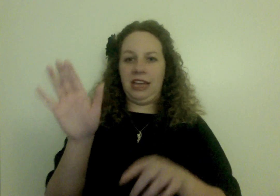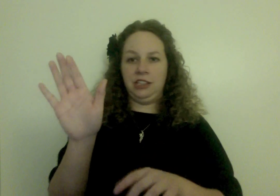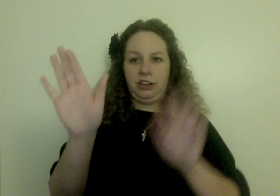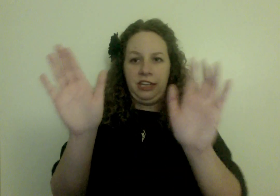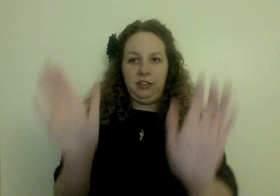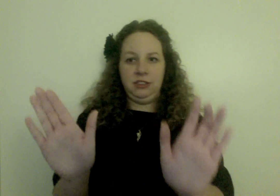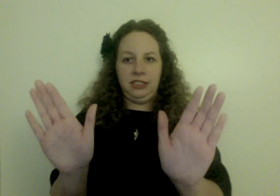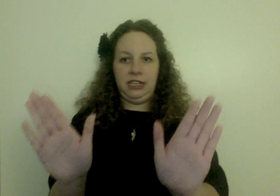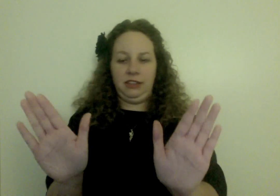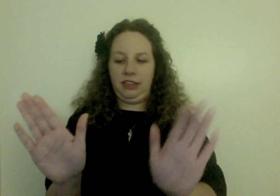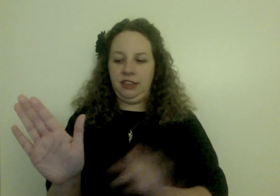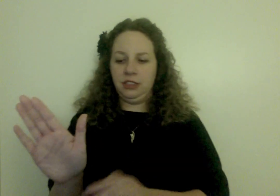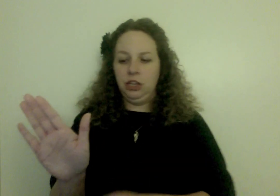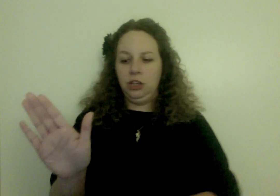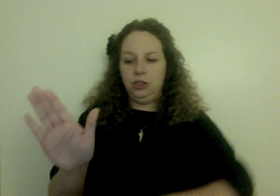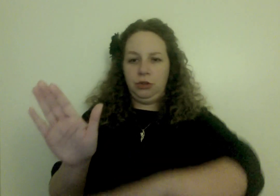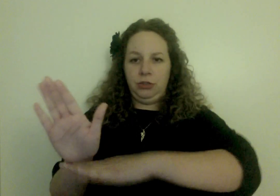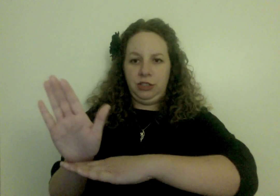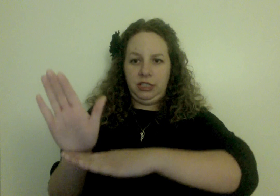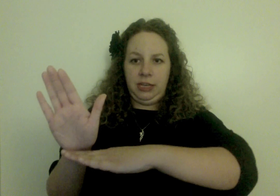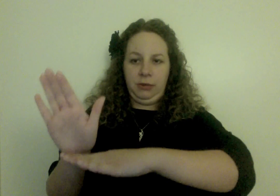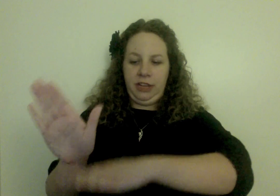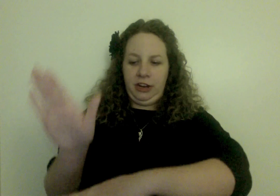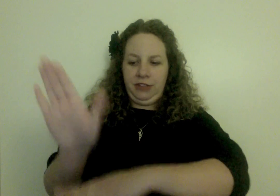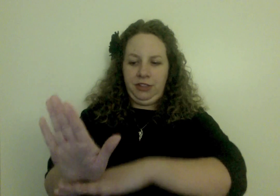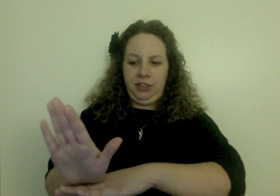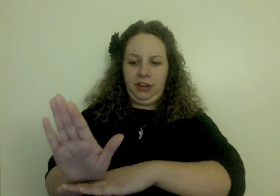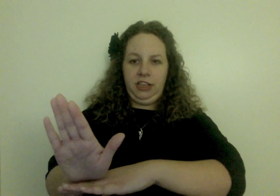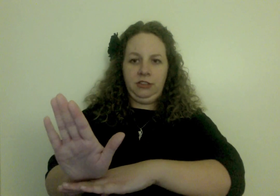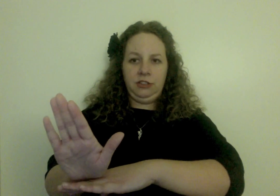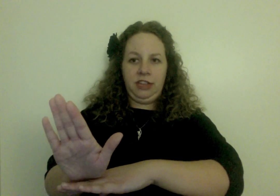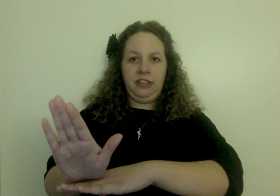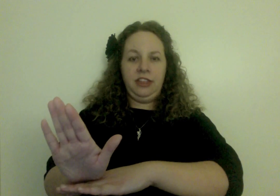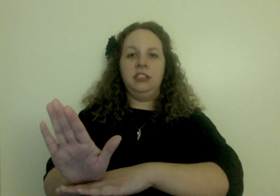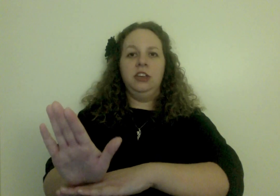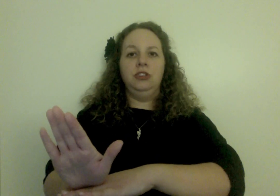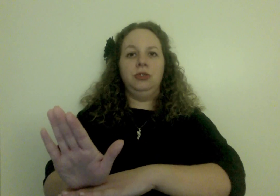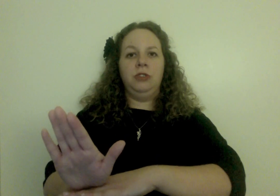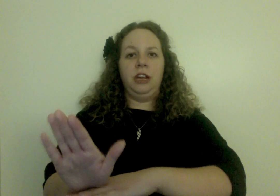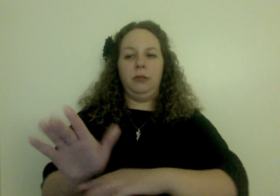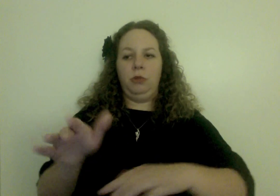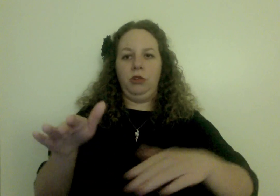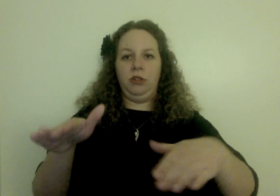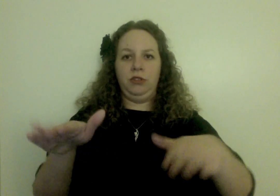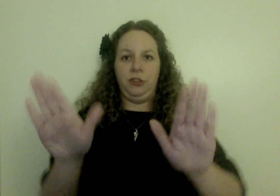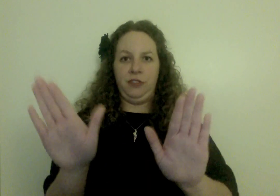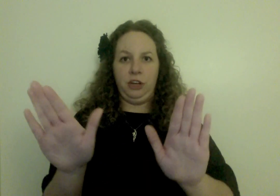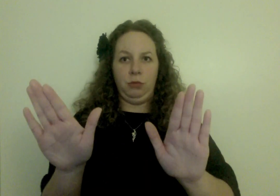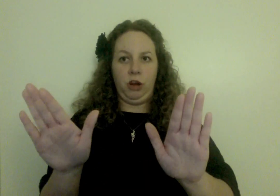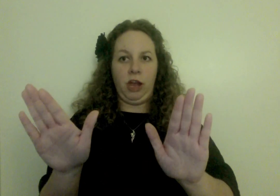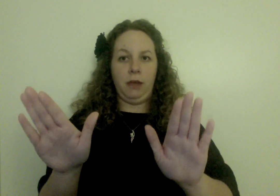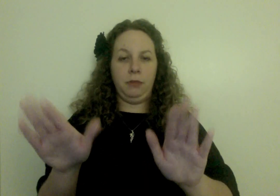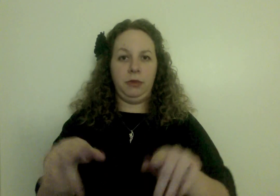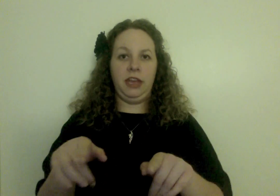their heels sitting like this. So there's the table here, and then their heels are like this. So their feet are more up. Okay,